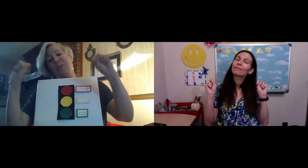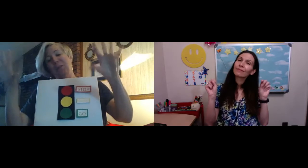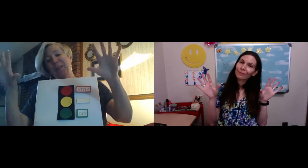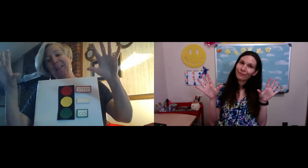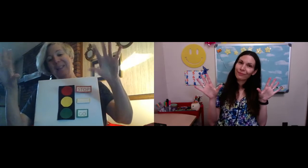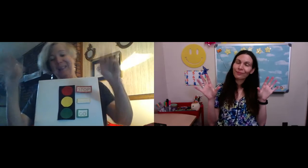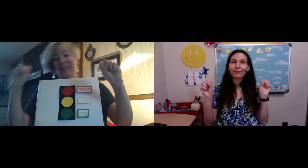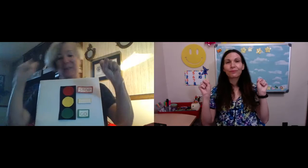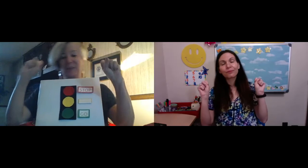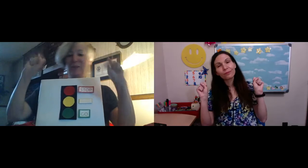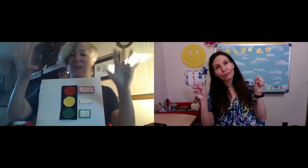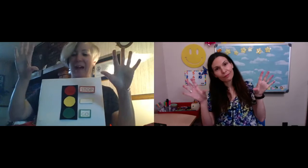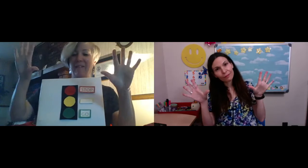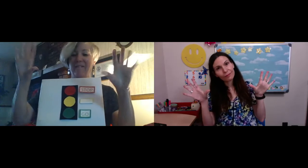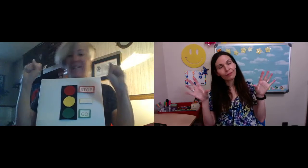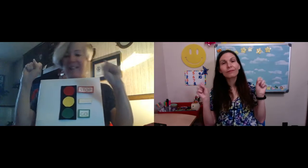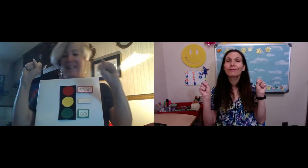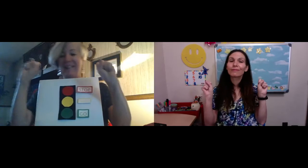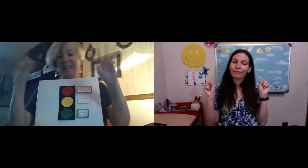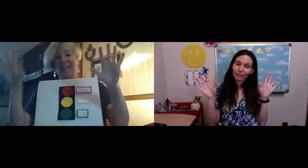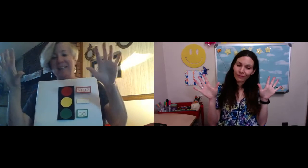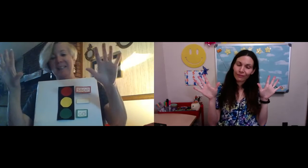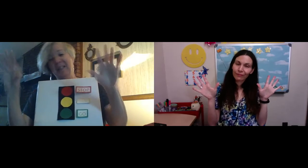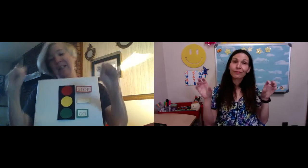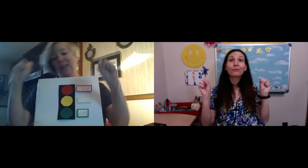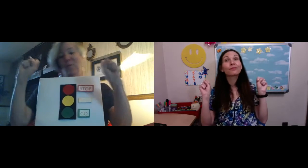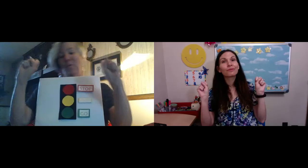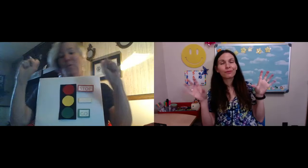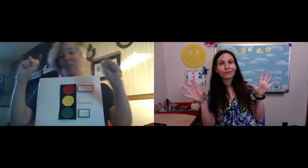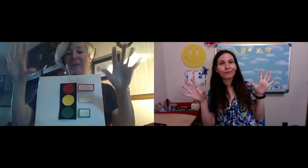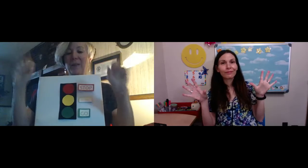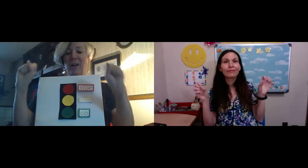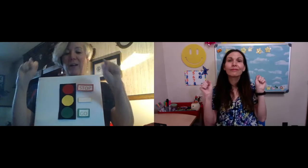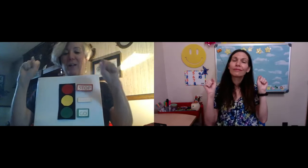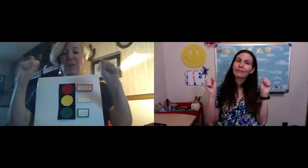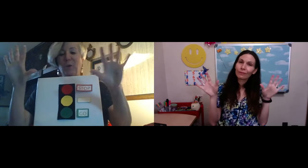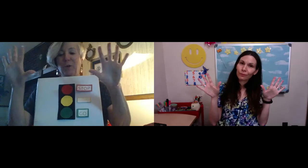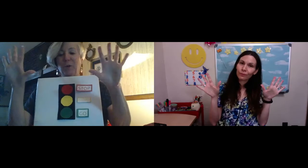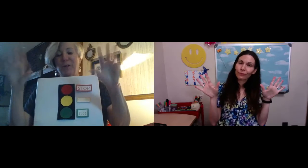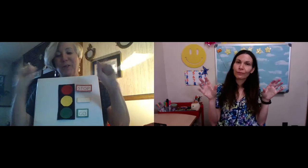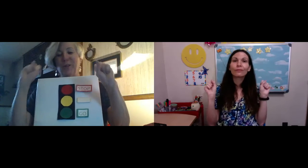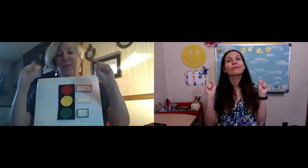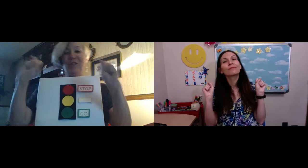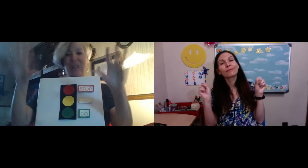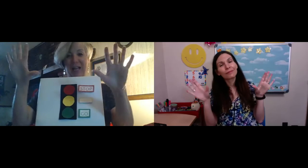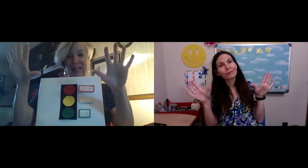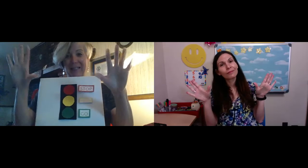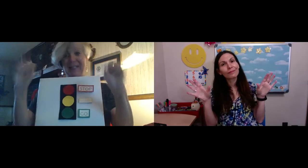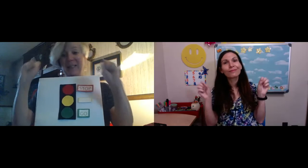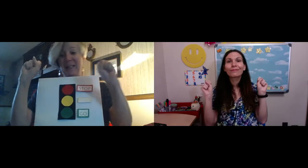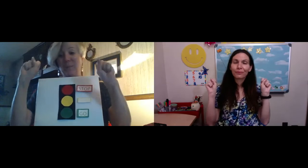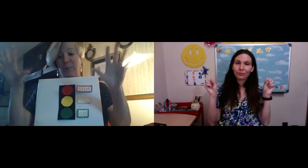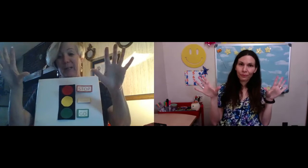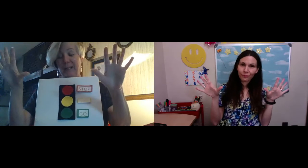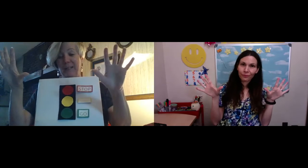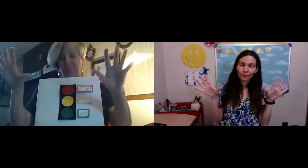Twinkle, twinkle, traffic light, round the corner